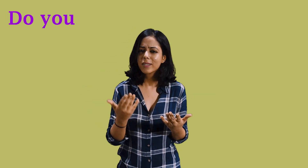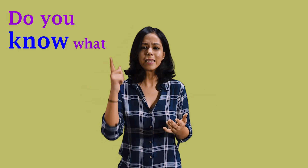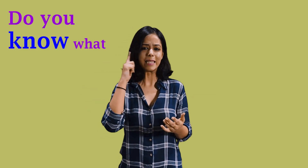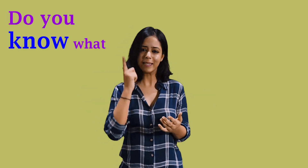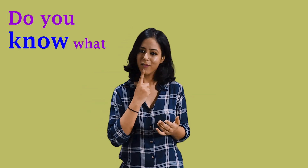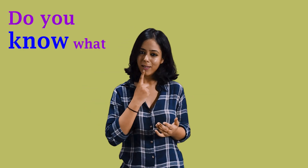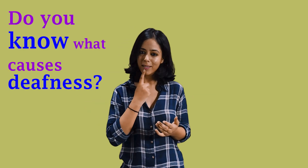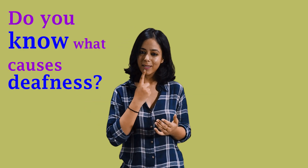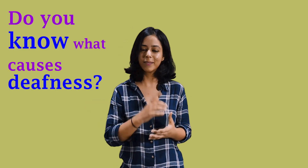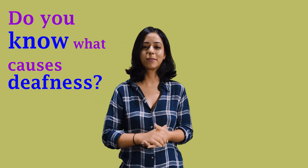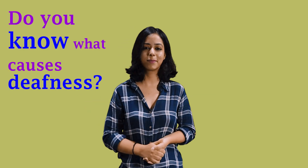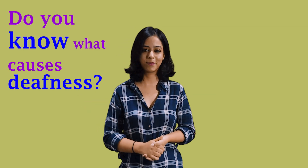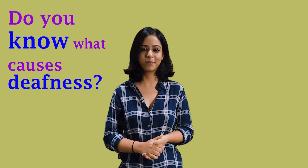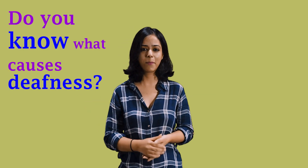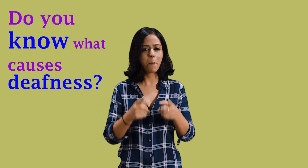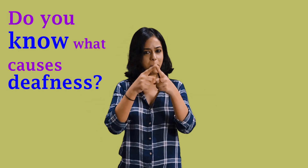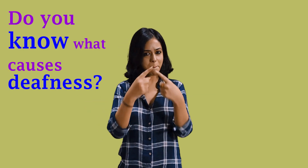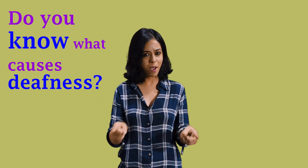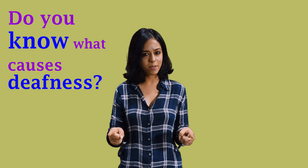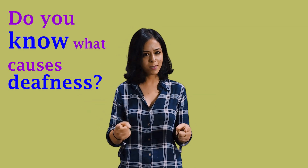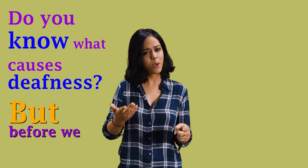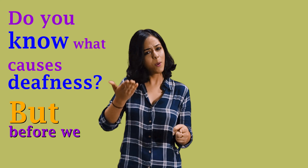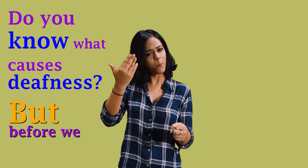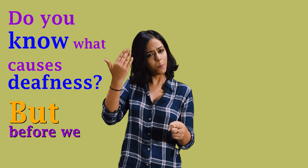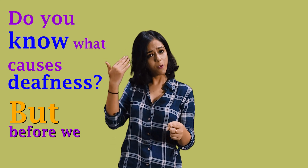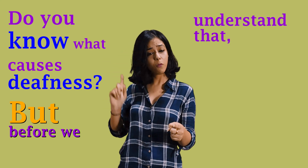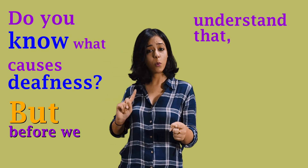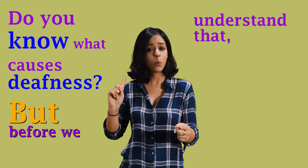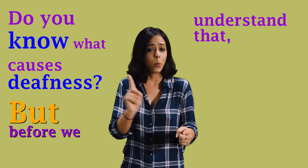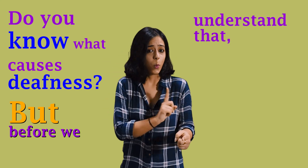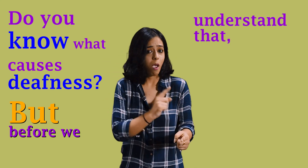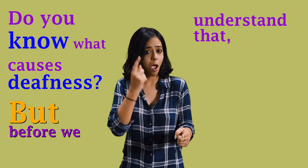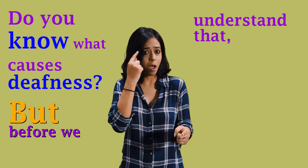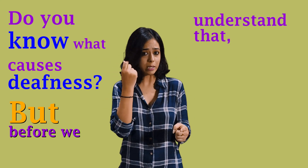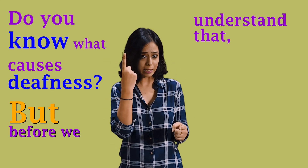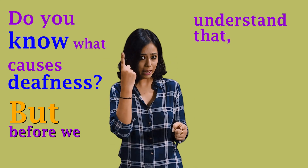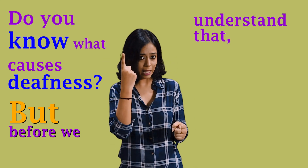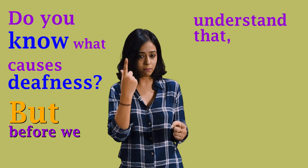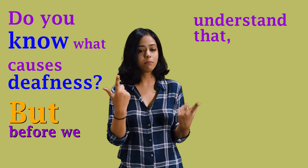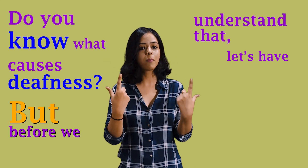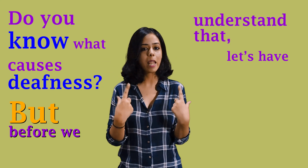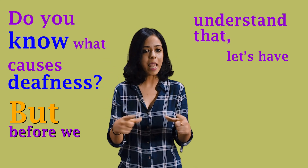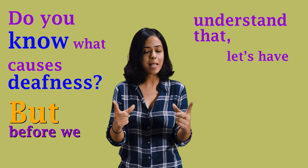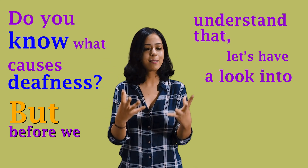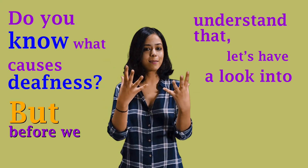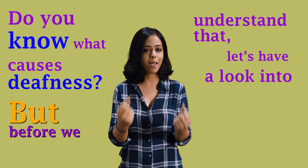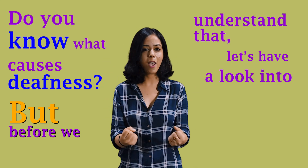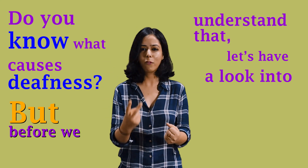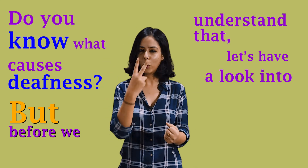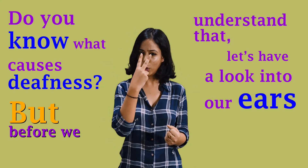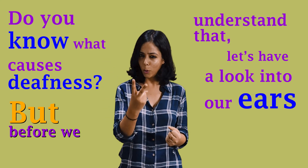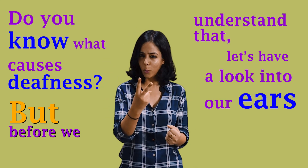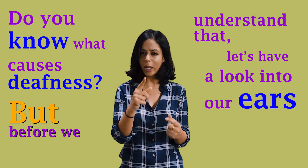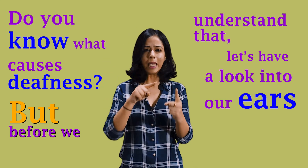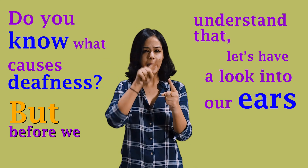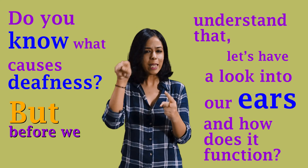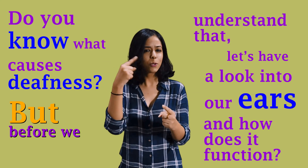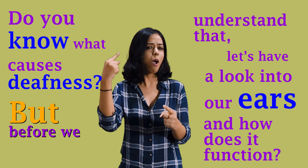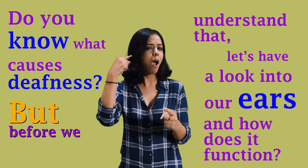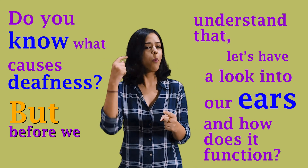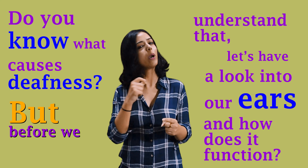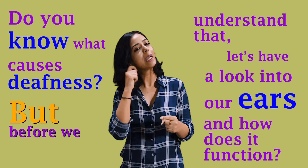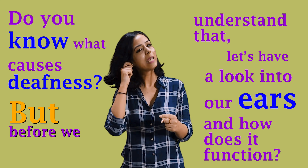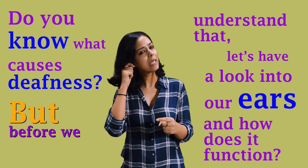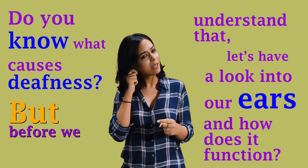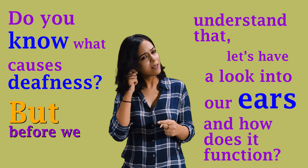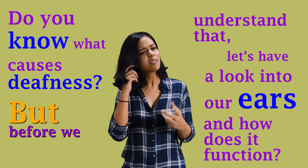do you know what causes deafness but before we understand that let's have a look into our ears and